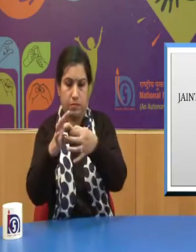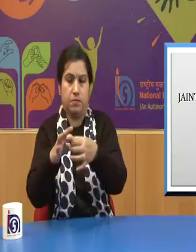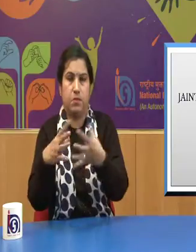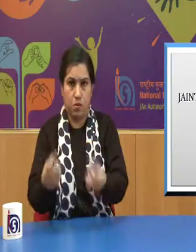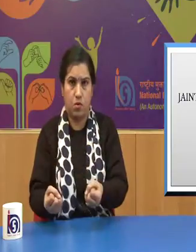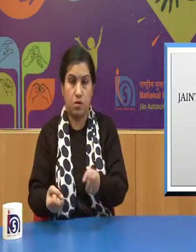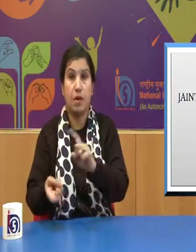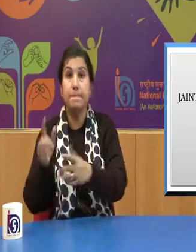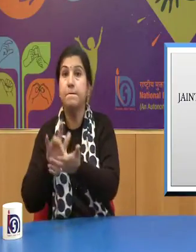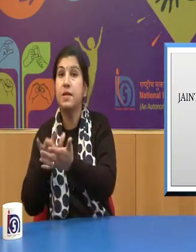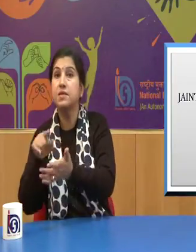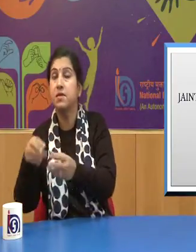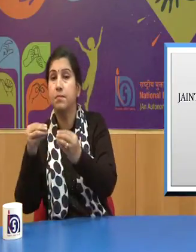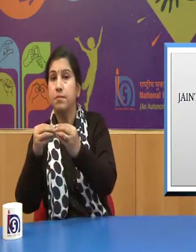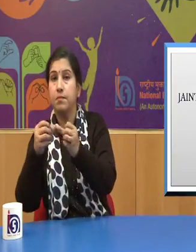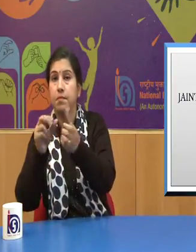Sylhet in Bangladesh.